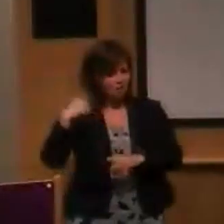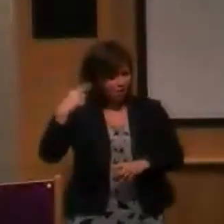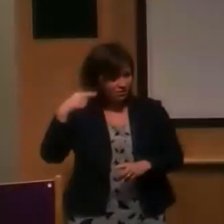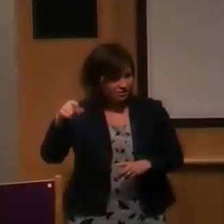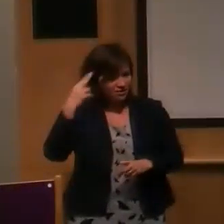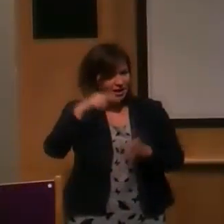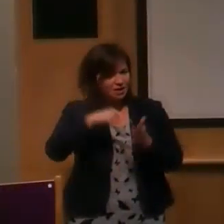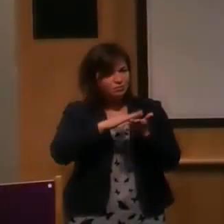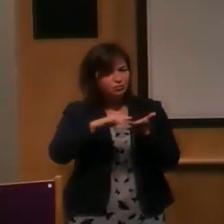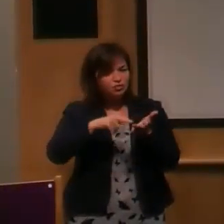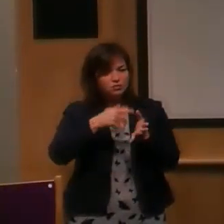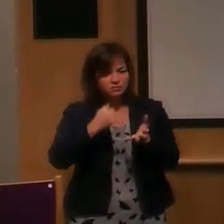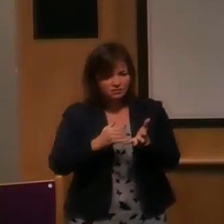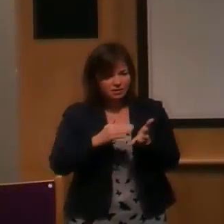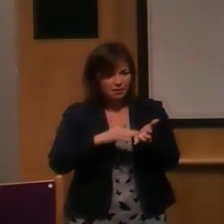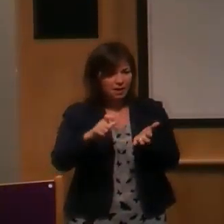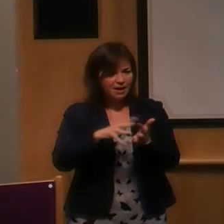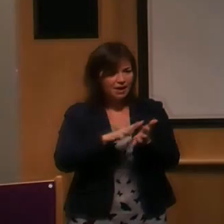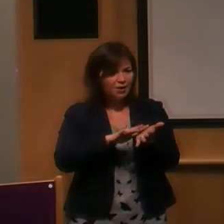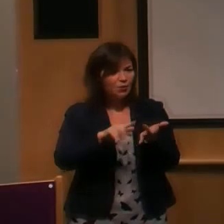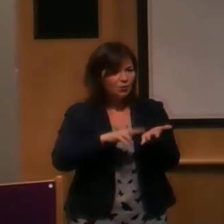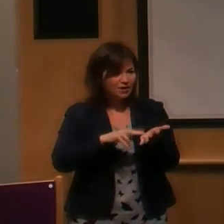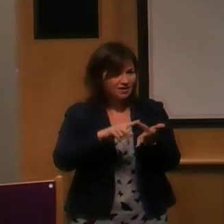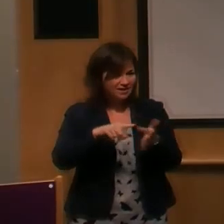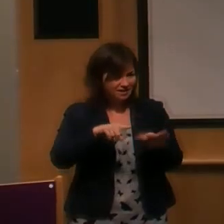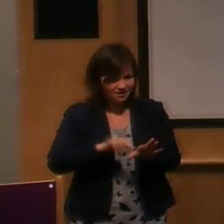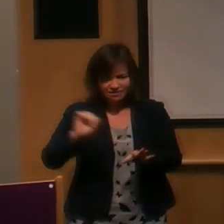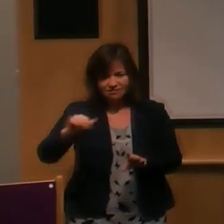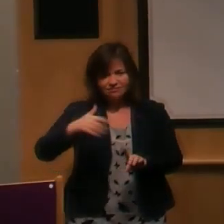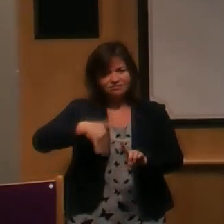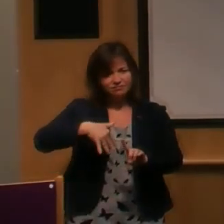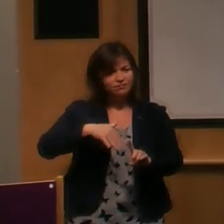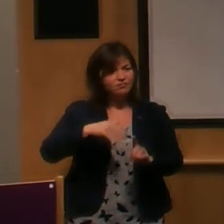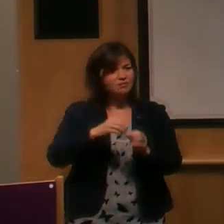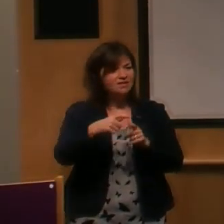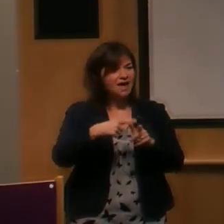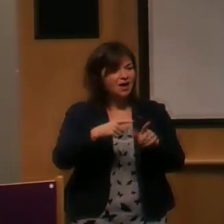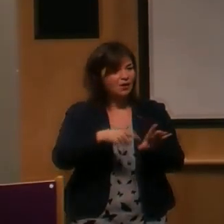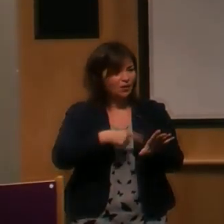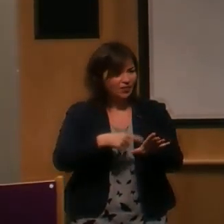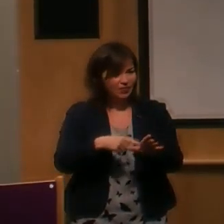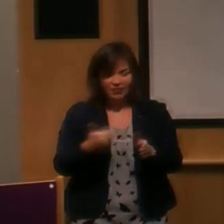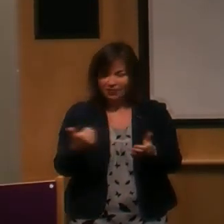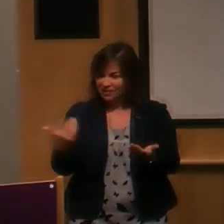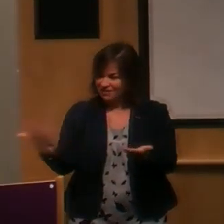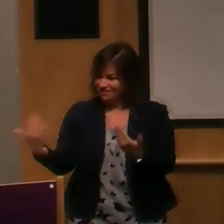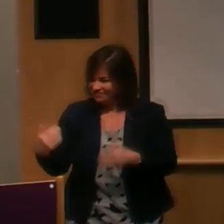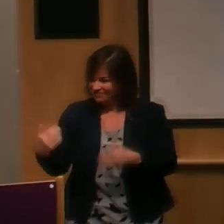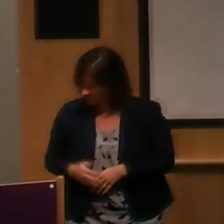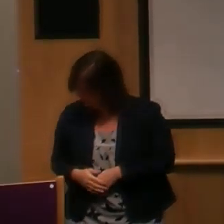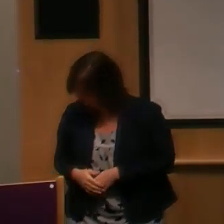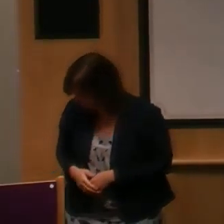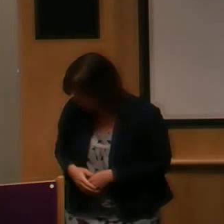now introduce our next speaker. We have Thomas McQuinney. And he will be representing